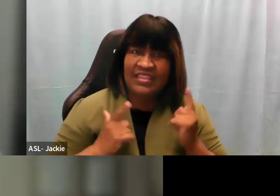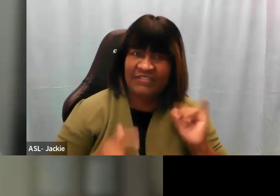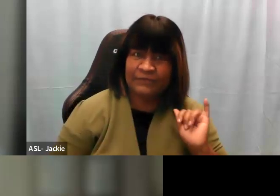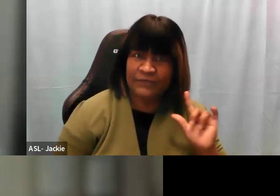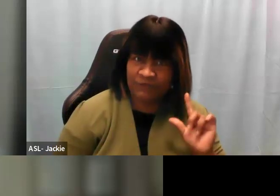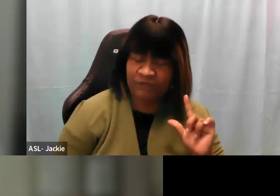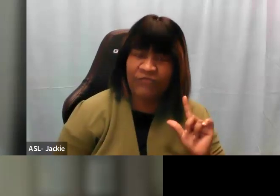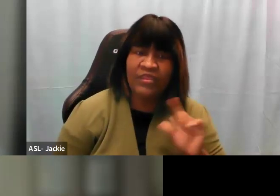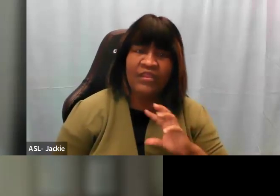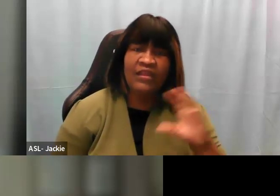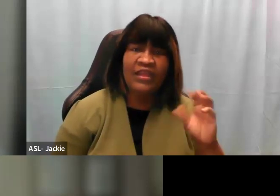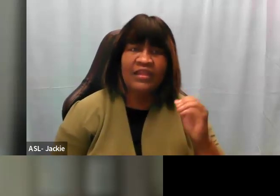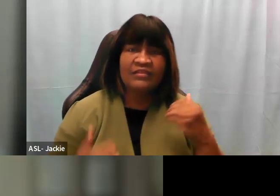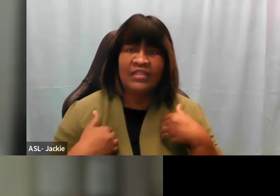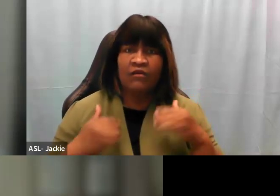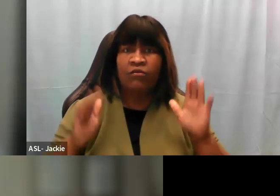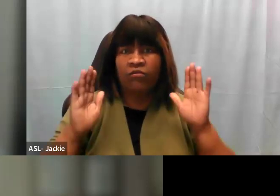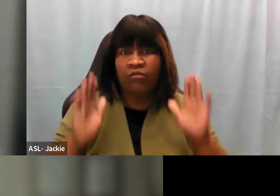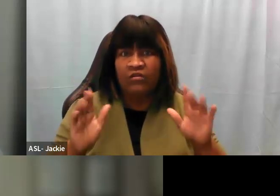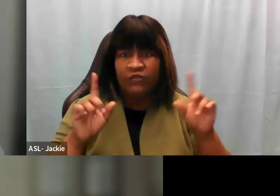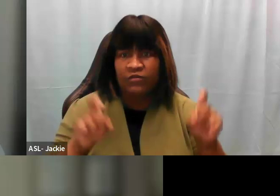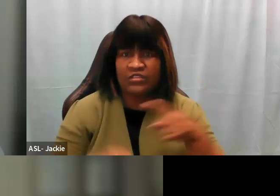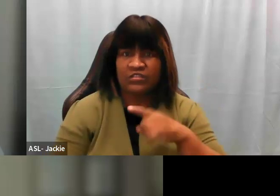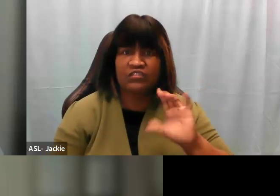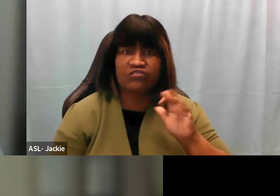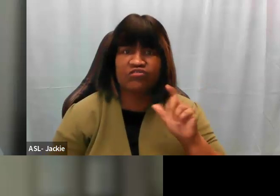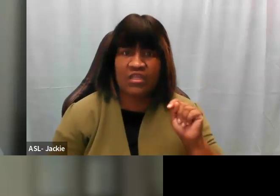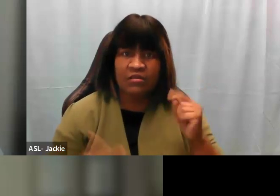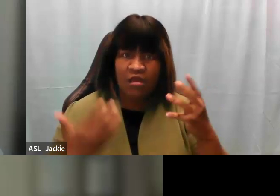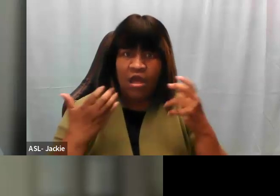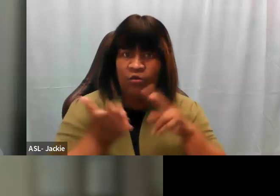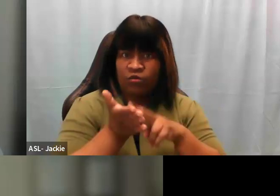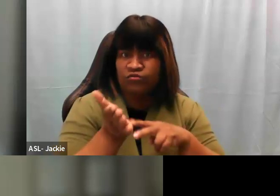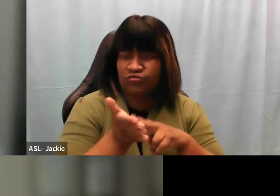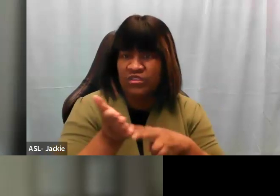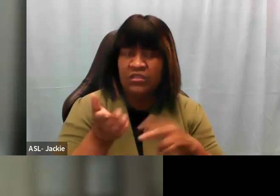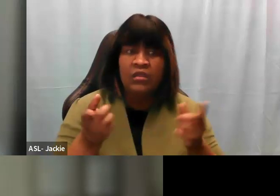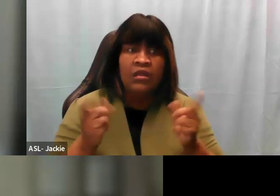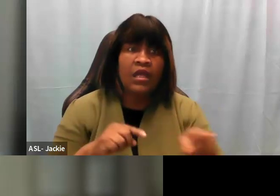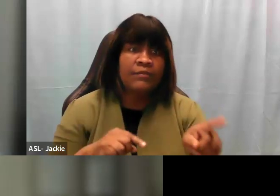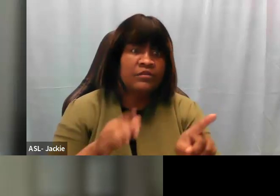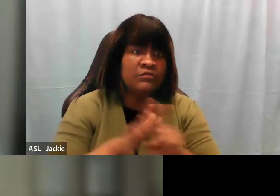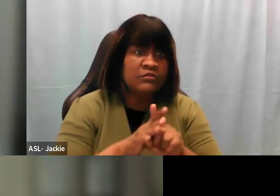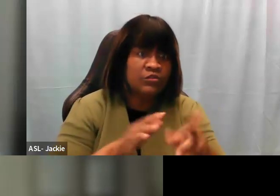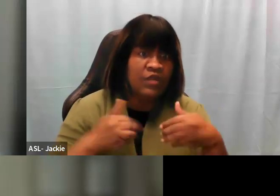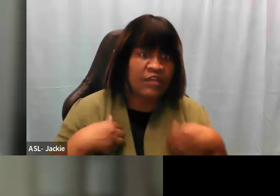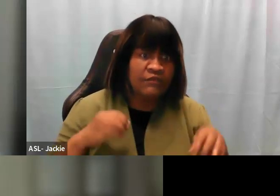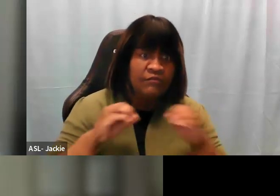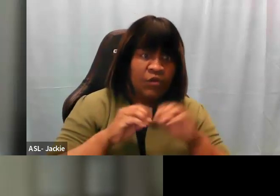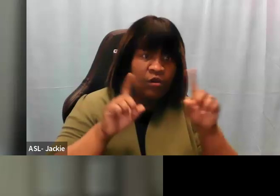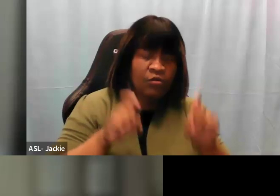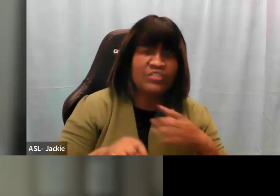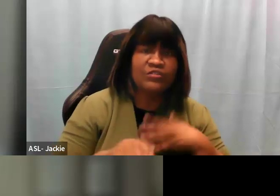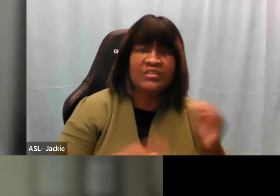few great questions in the chat that I'll read out loud, and if folks have other questions, please put them